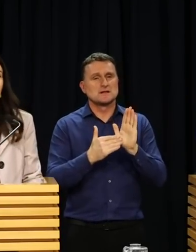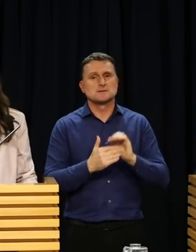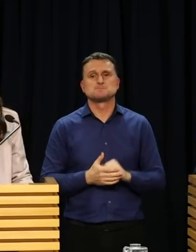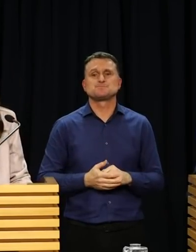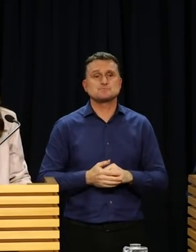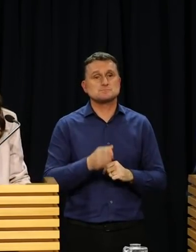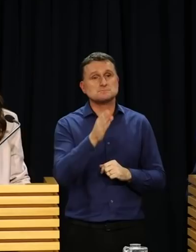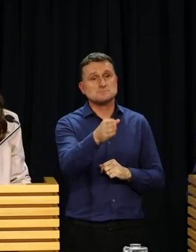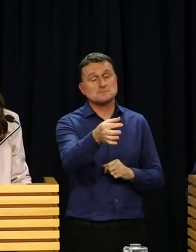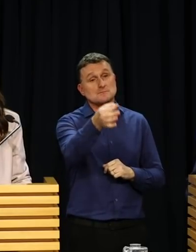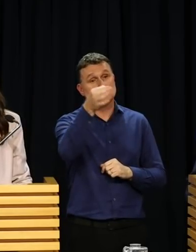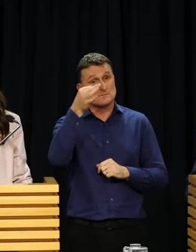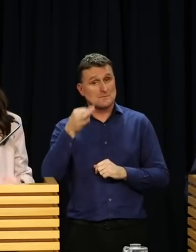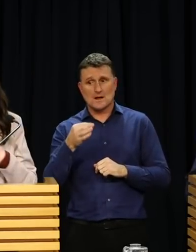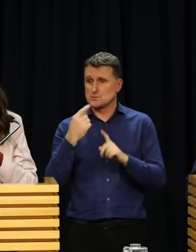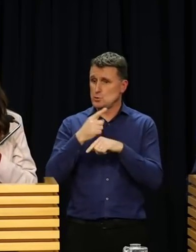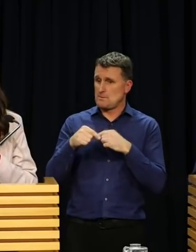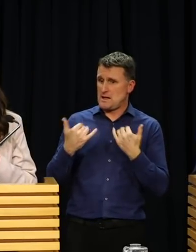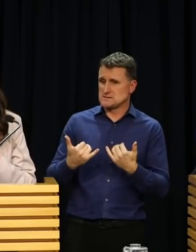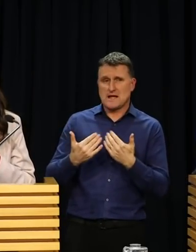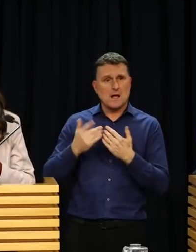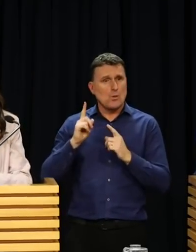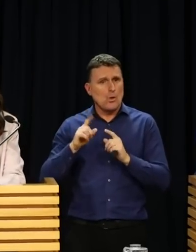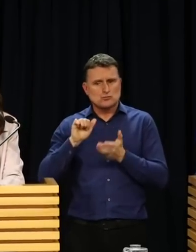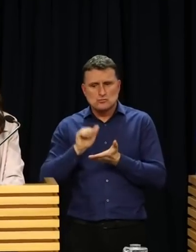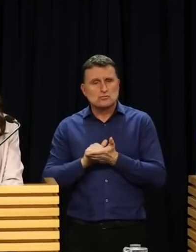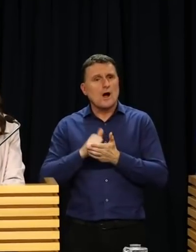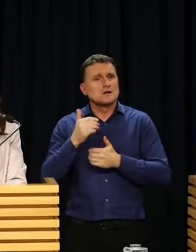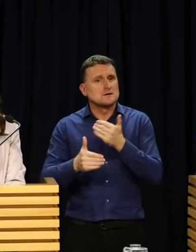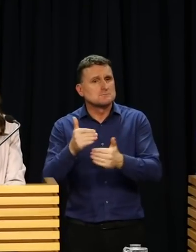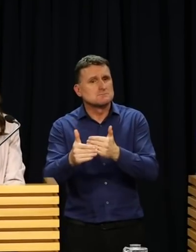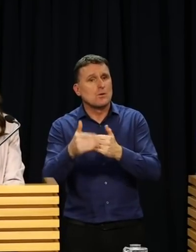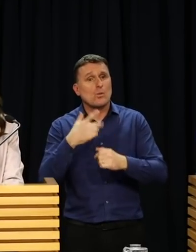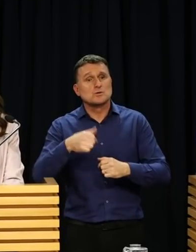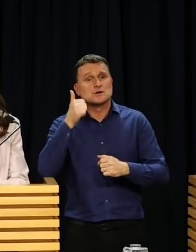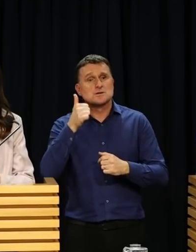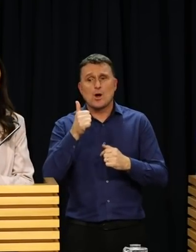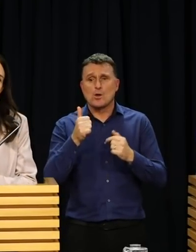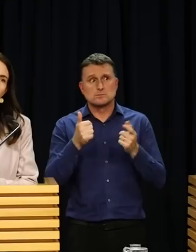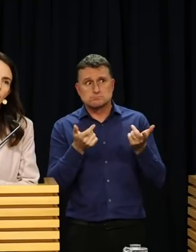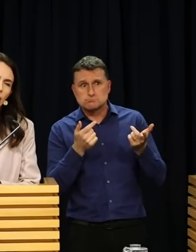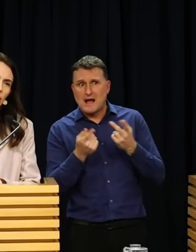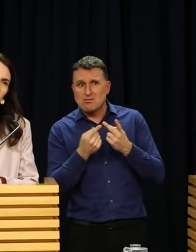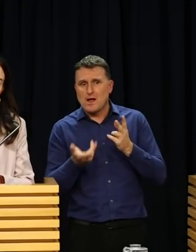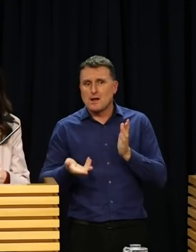This is a step in the right direction. Will there be any additional steps, such as compensation,